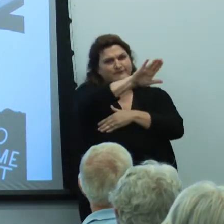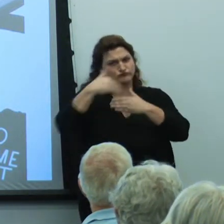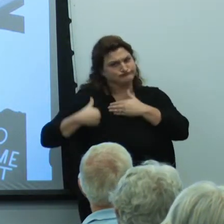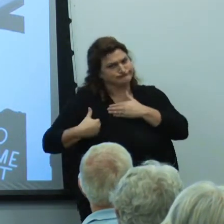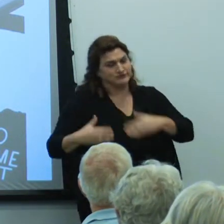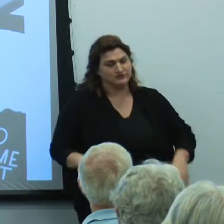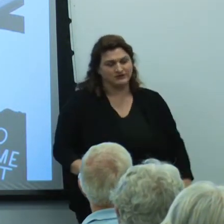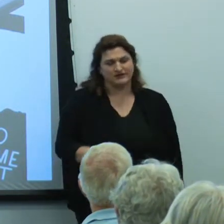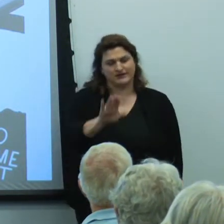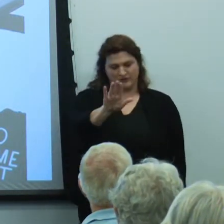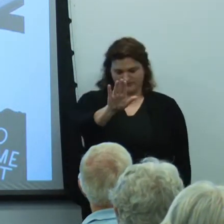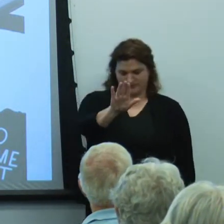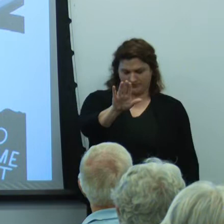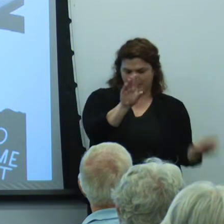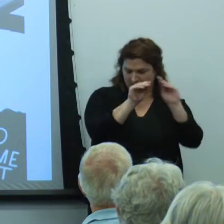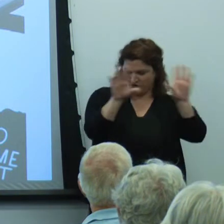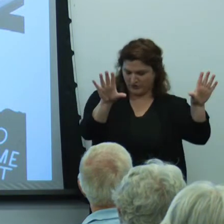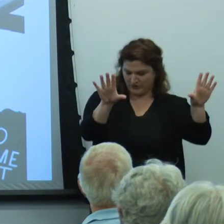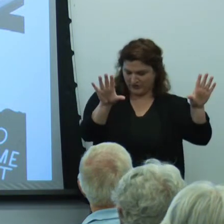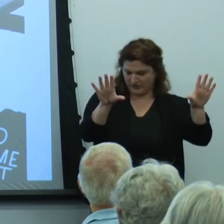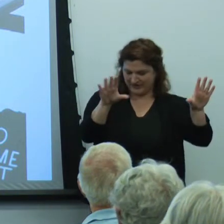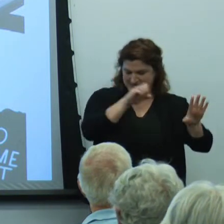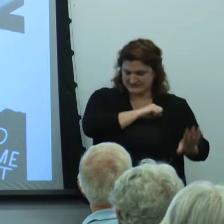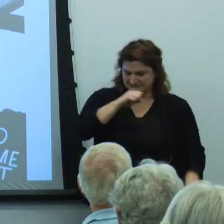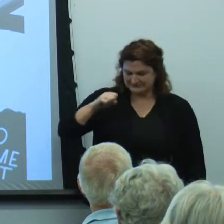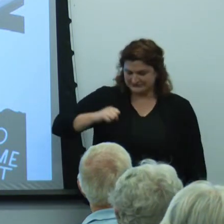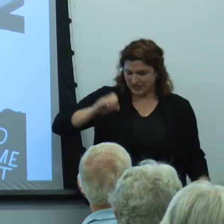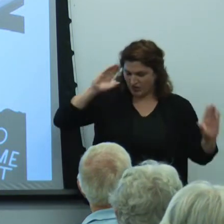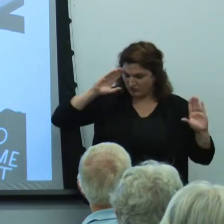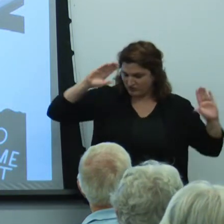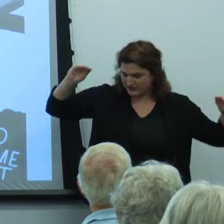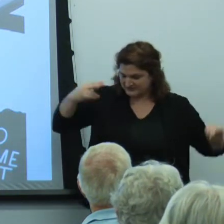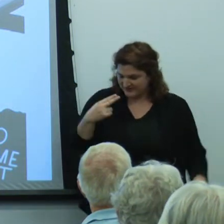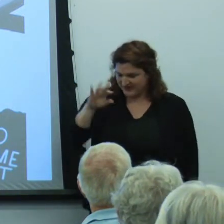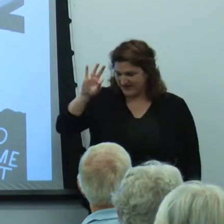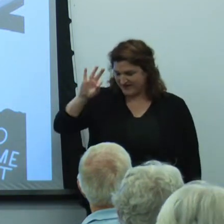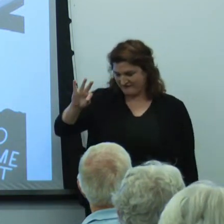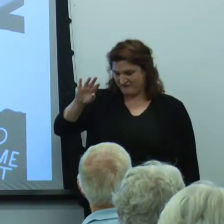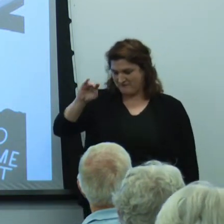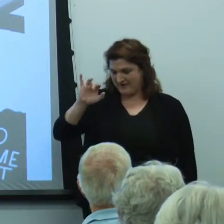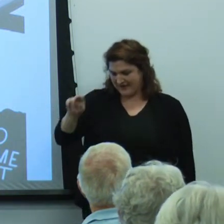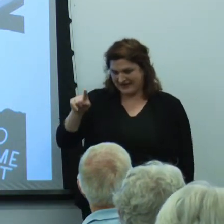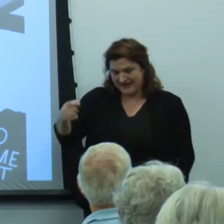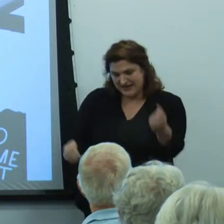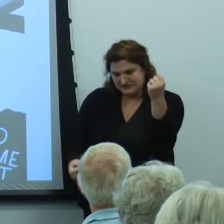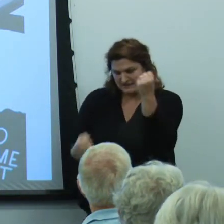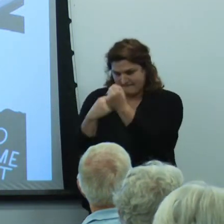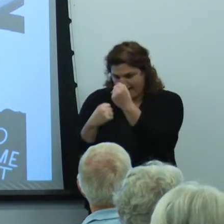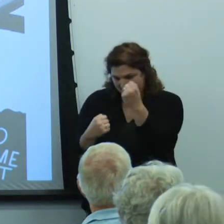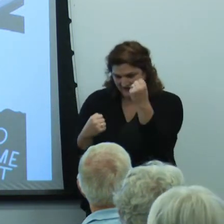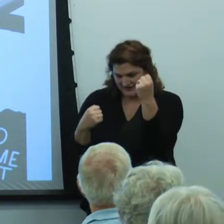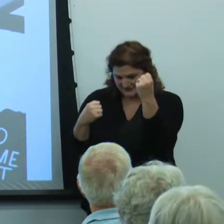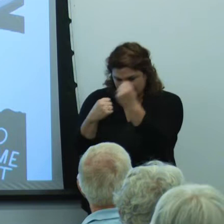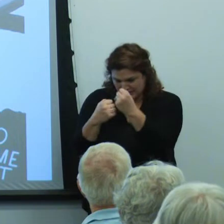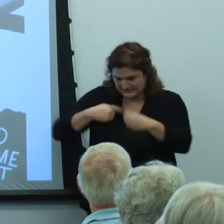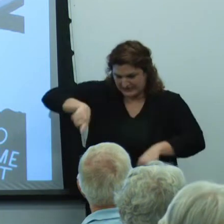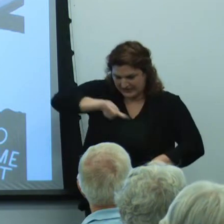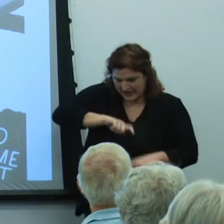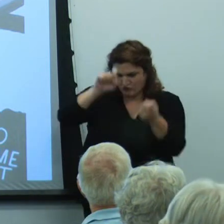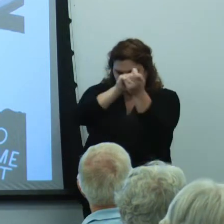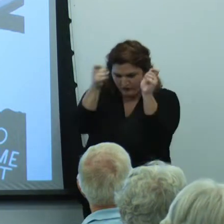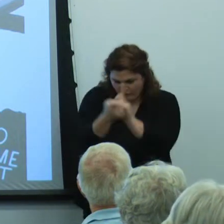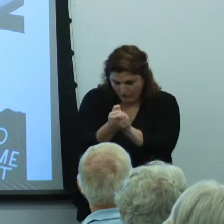Huffman, Senate President Huffman, was one of the sponsors of the legislation that got the reforms